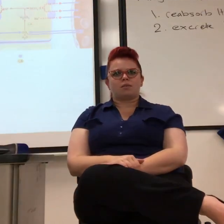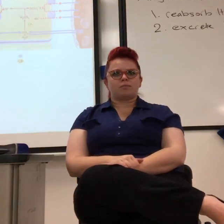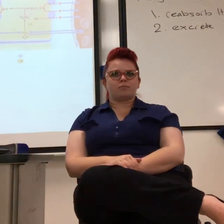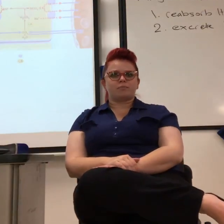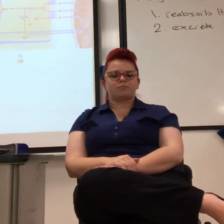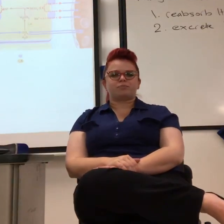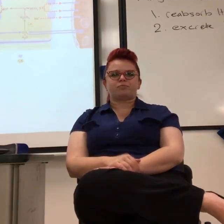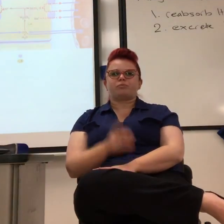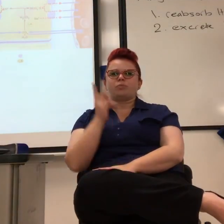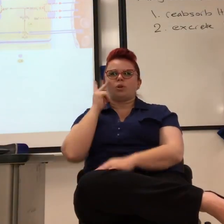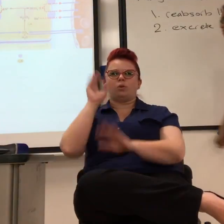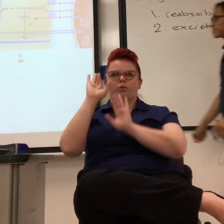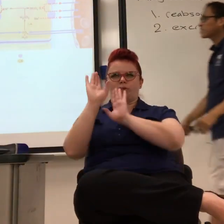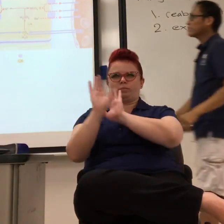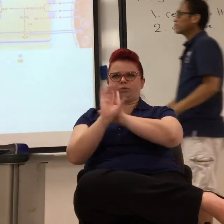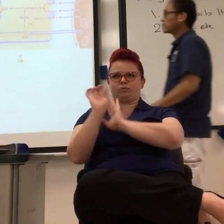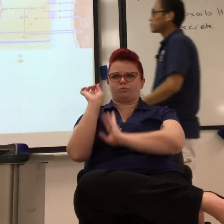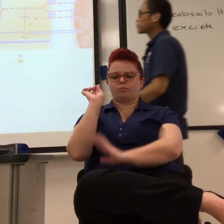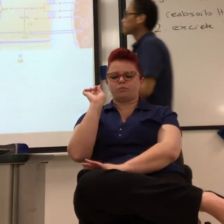Let's look at the picture.